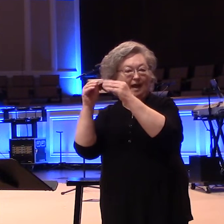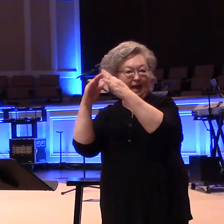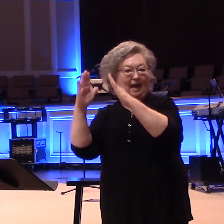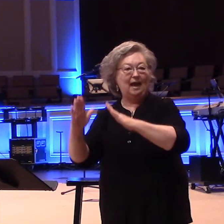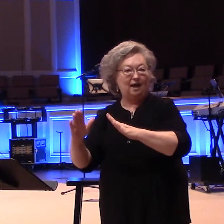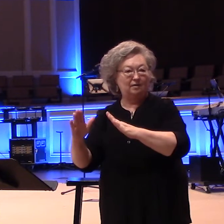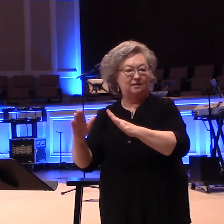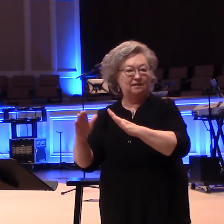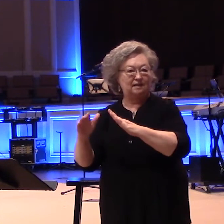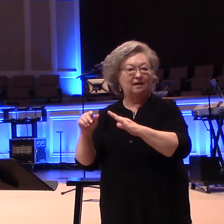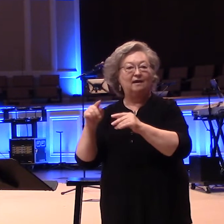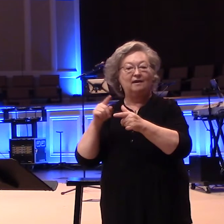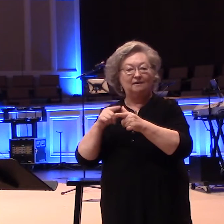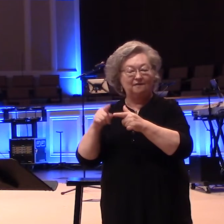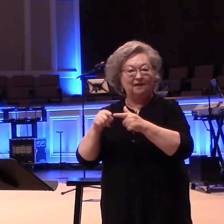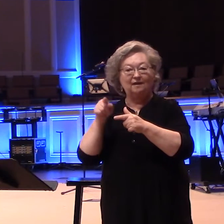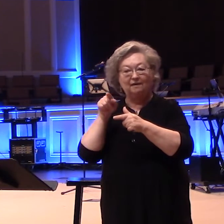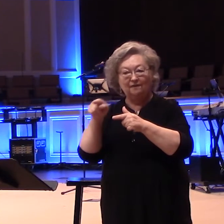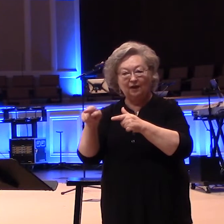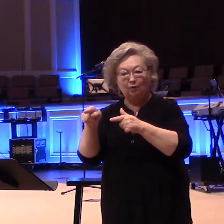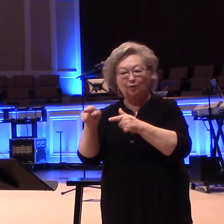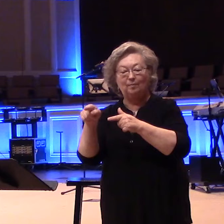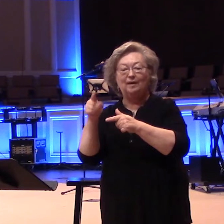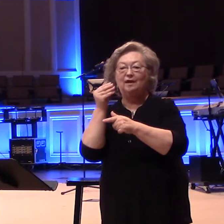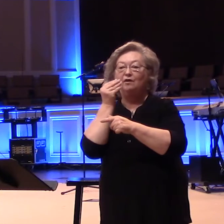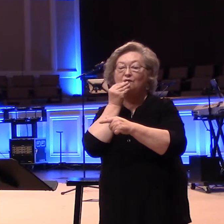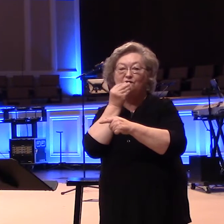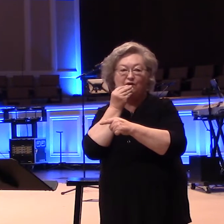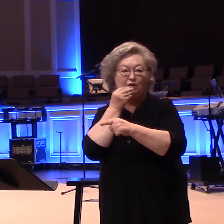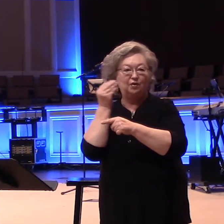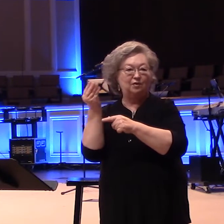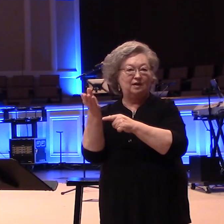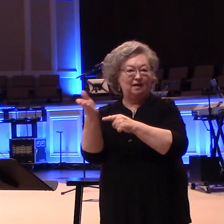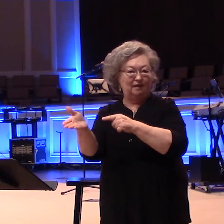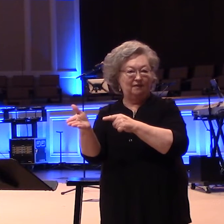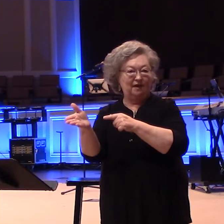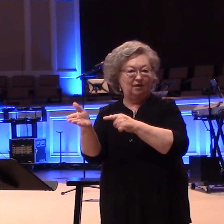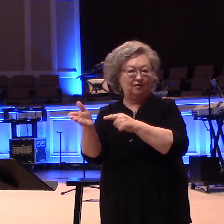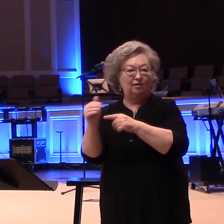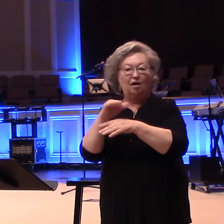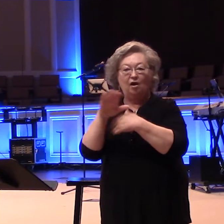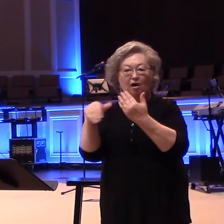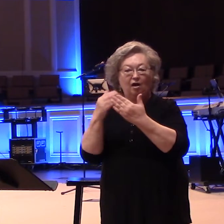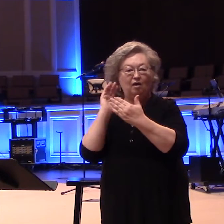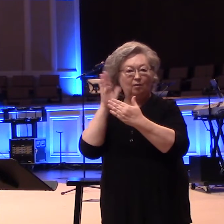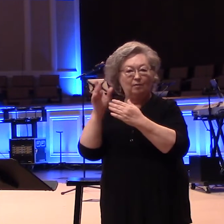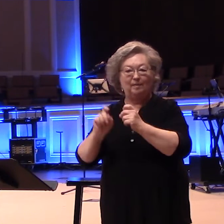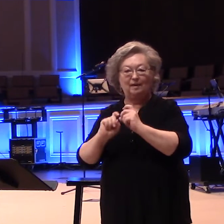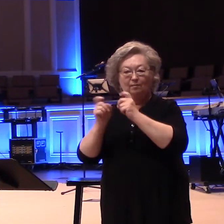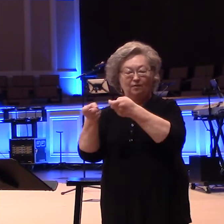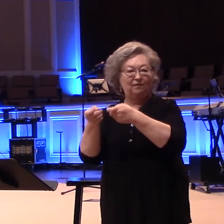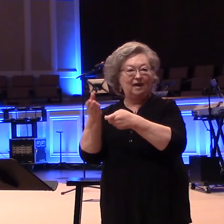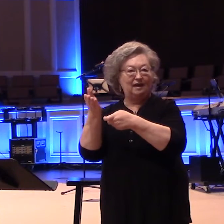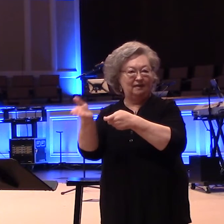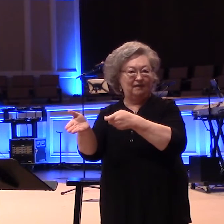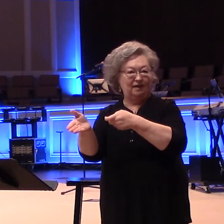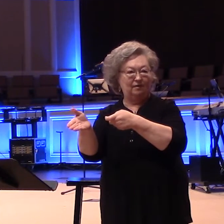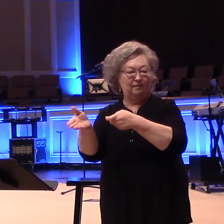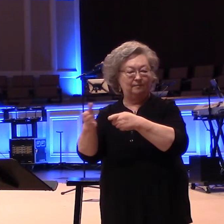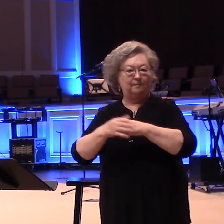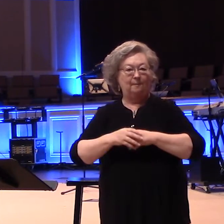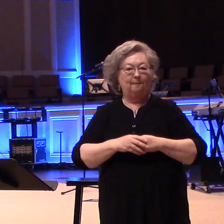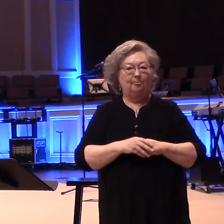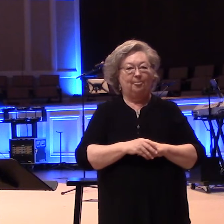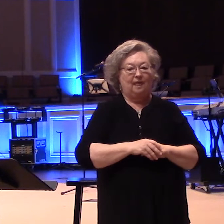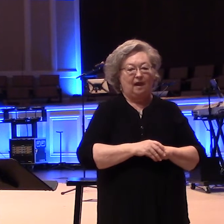There's also an echo of a reality during Nehemiah's day. At the very end of the book of Nehemiah, Nehemiah comes and notices that the people have rebuilt the wall, they